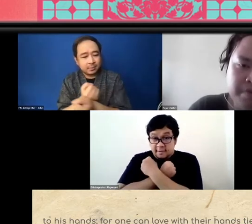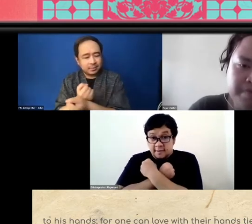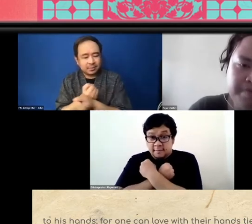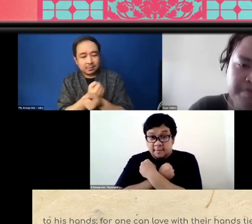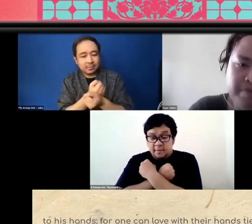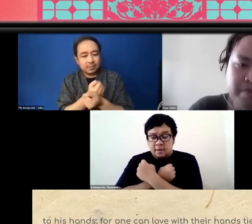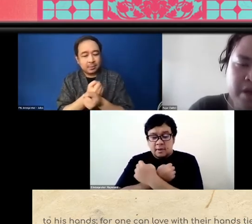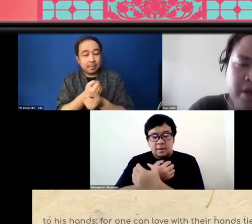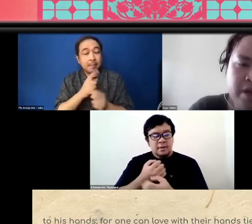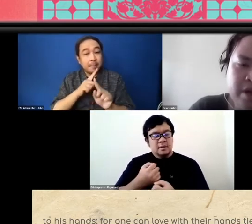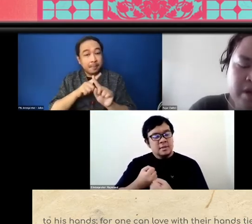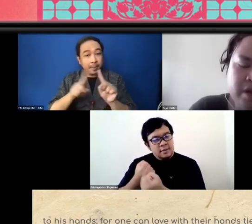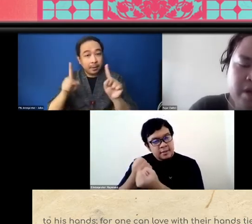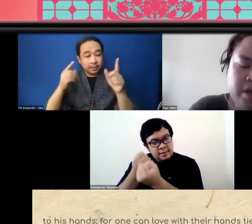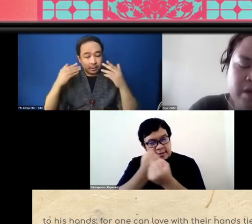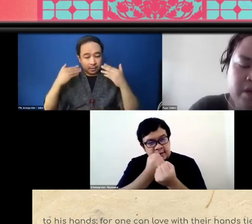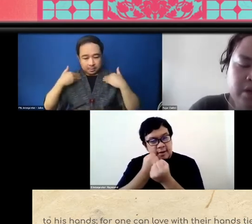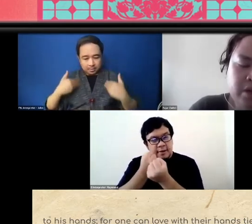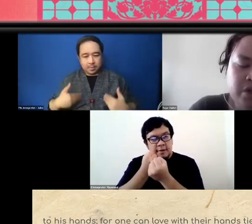go.